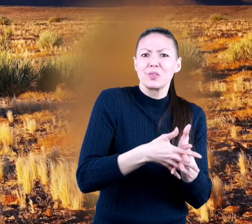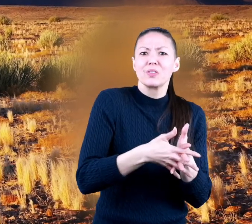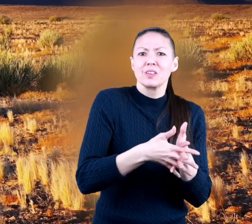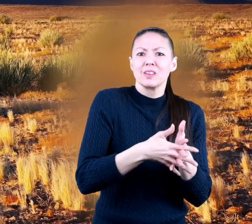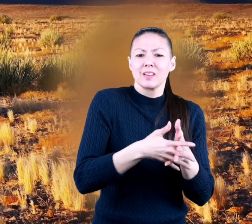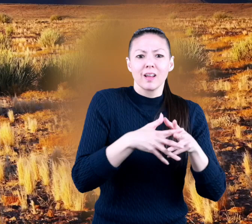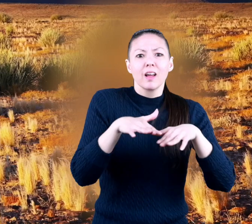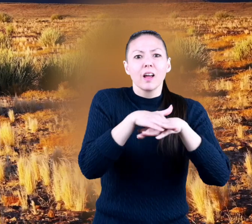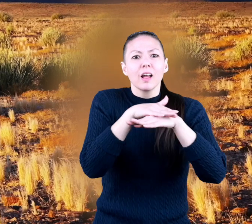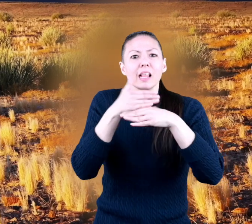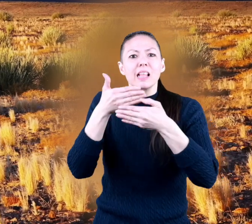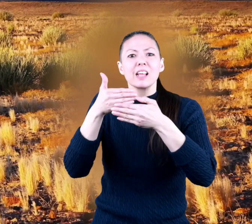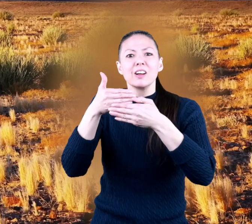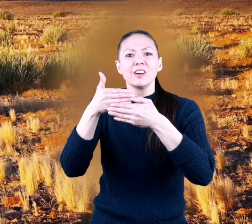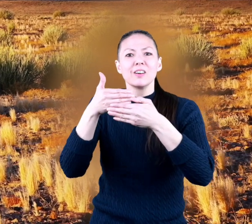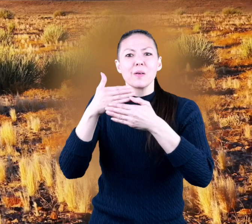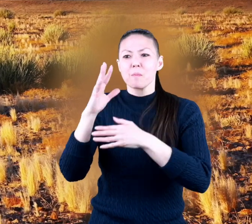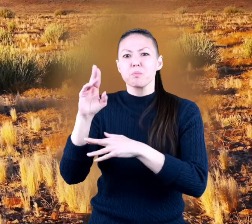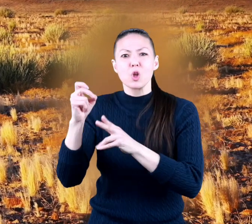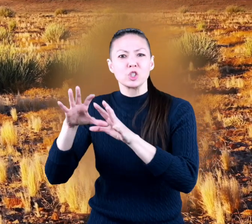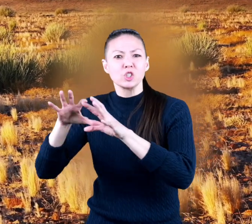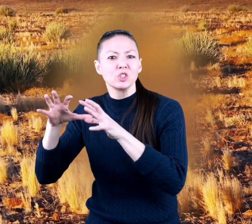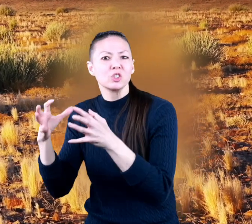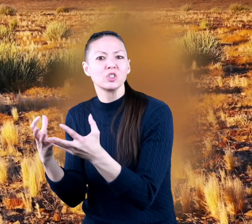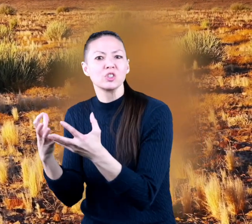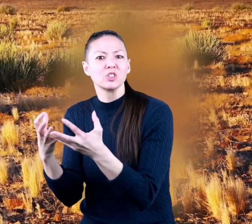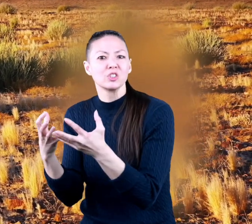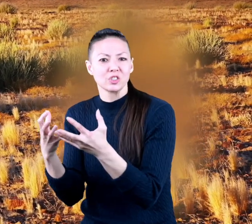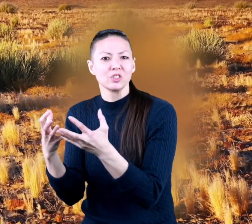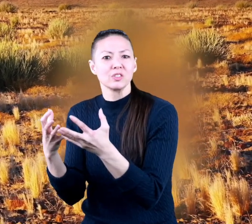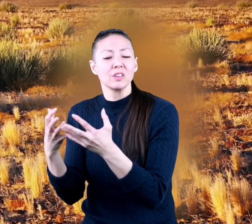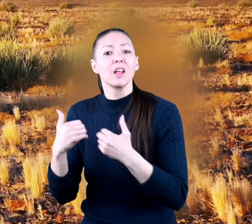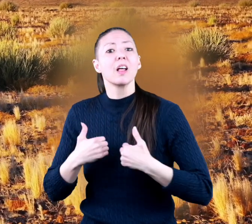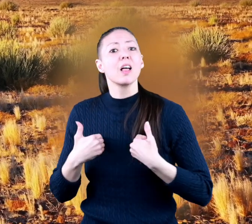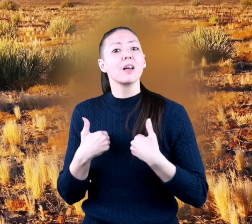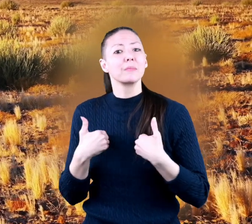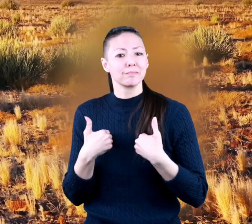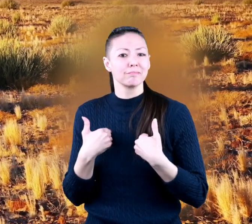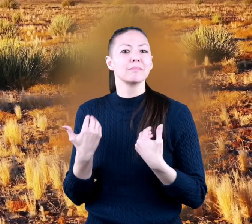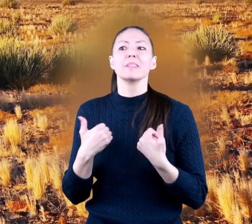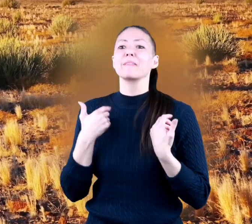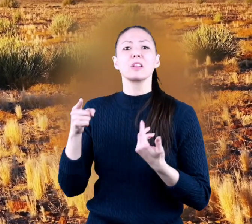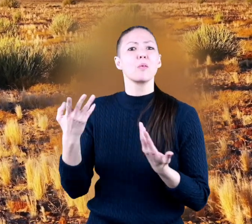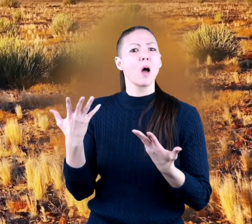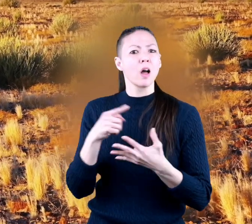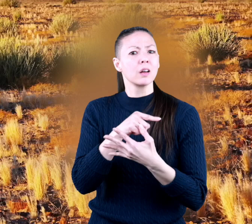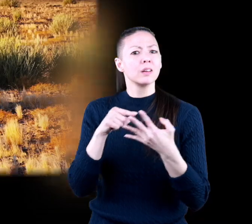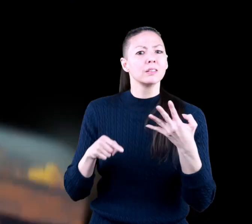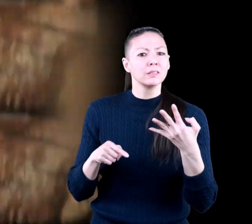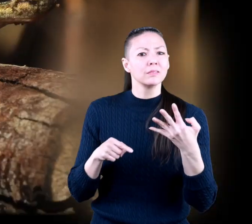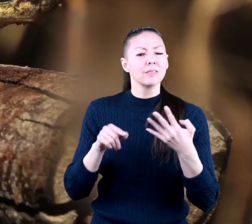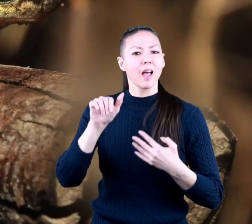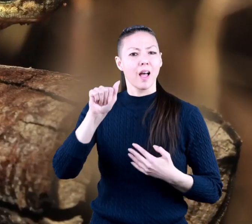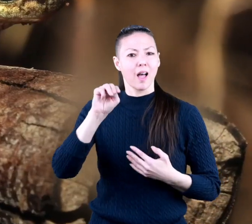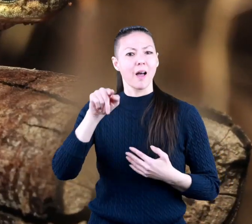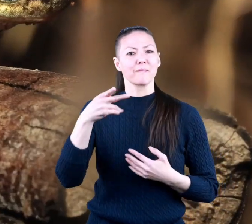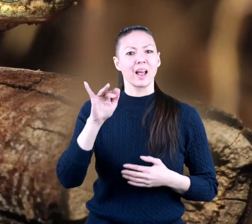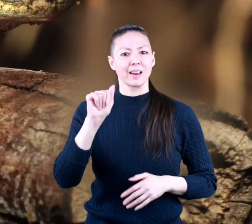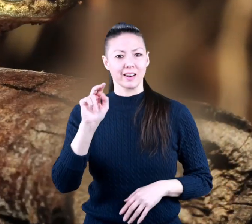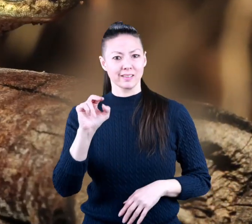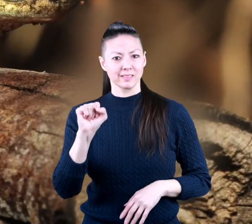systems close to the surface and are mostly small bushes and sage. Animals that live there include